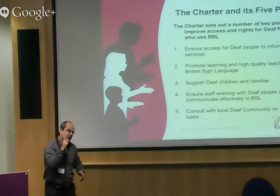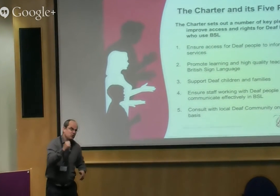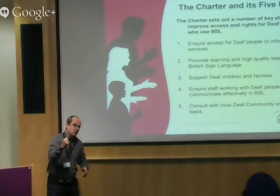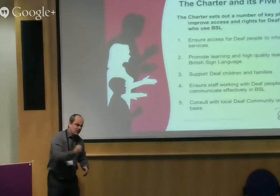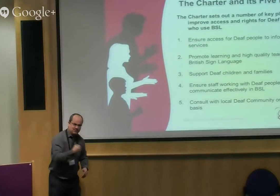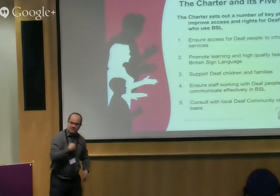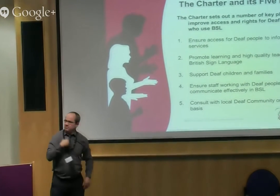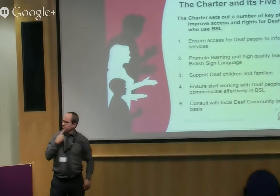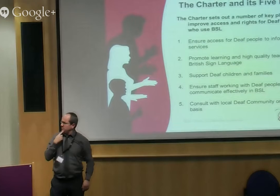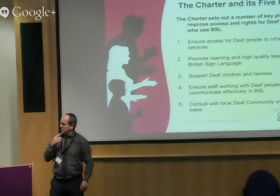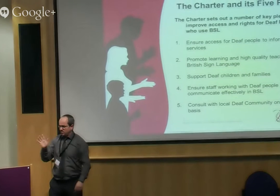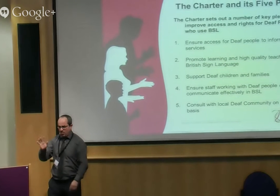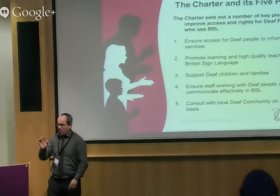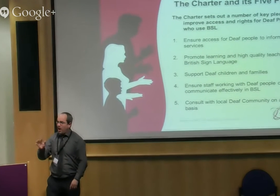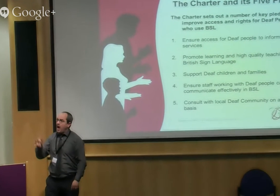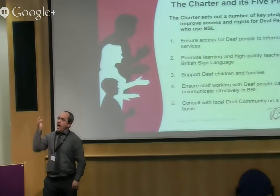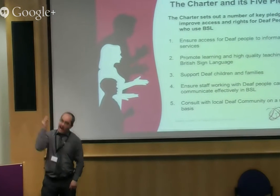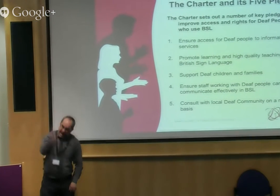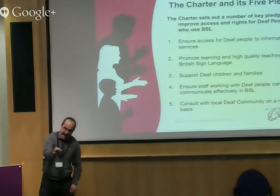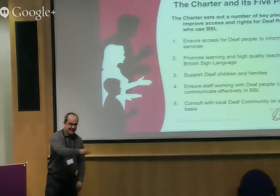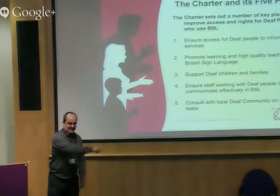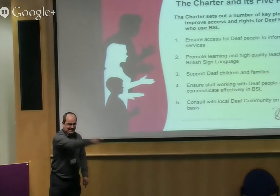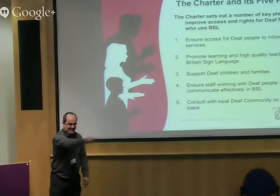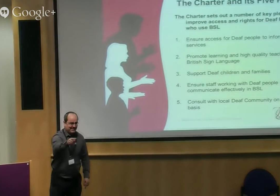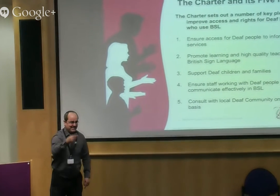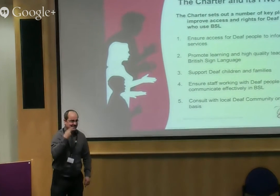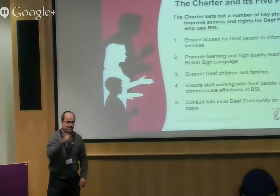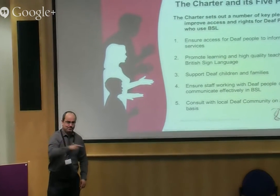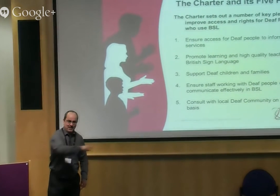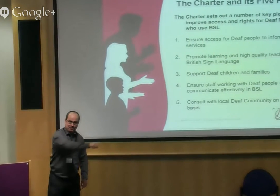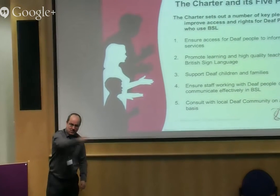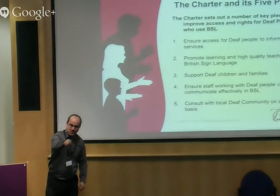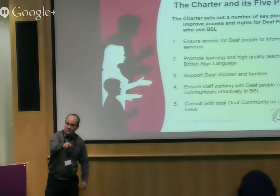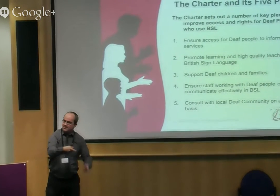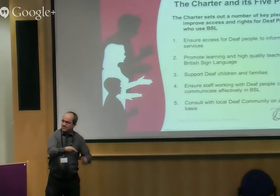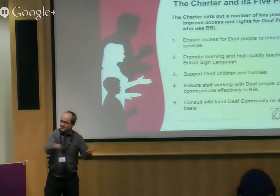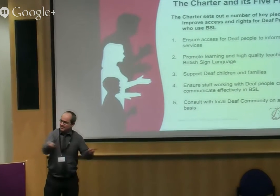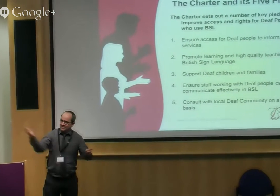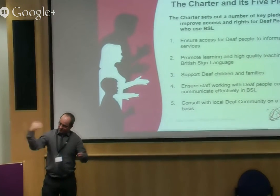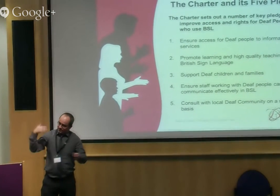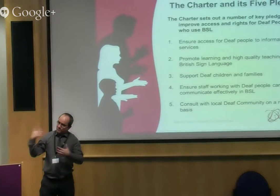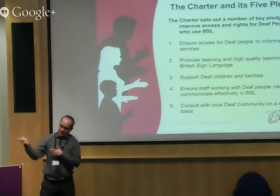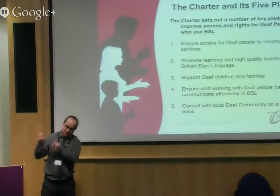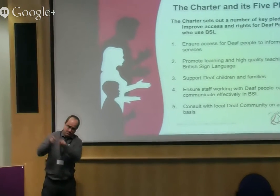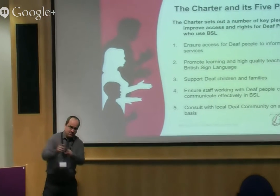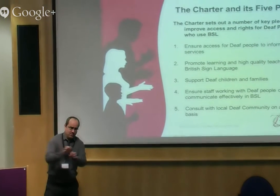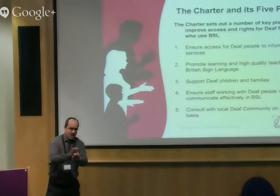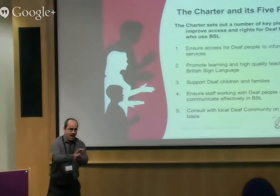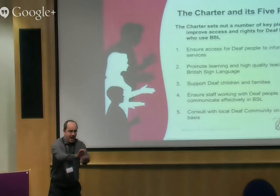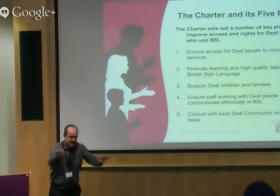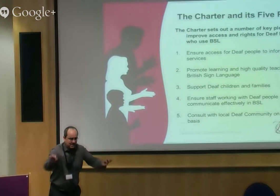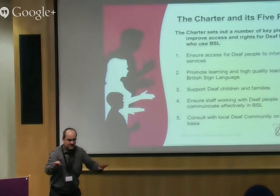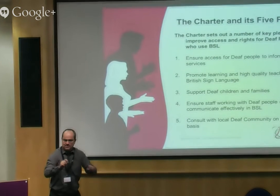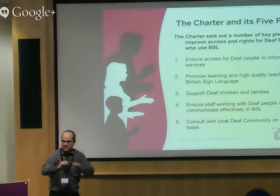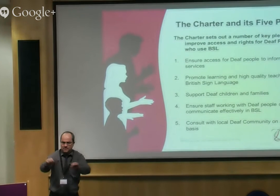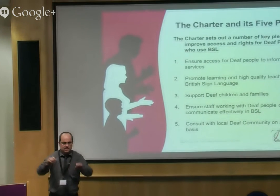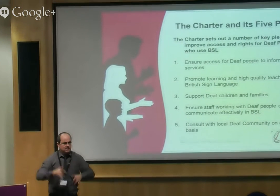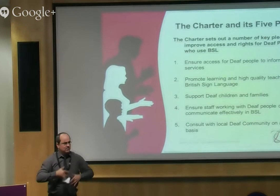authority, they're not asking us what we think. We say to them, don't ask us what we think. Ask your local community what they